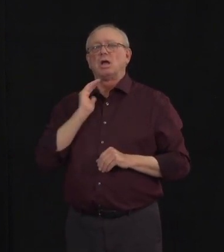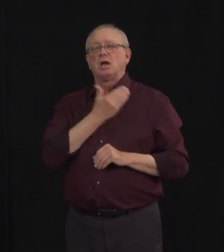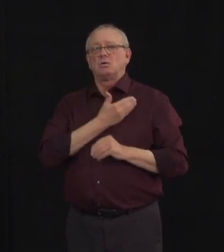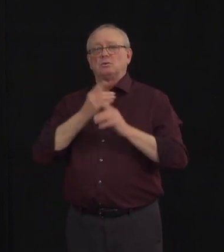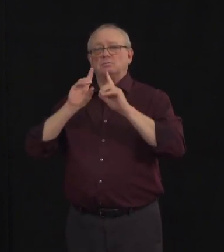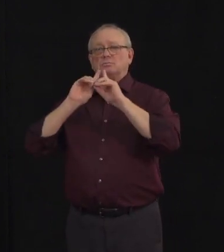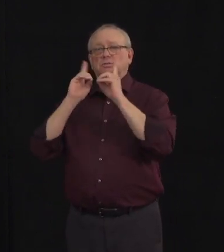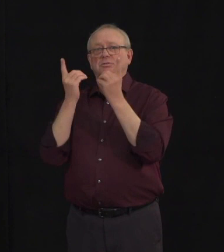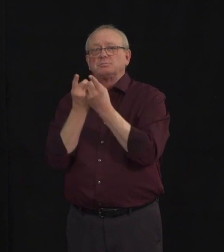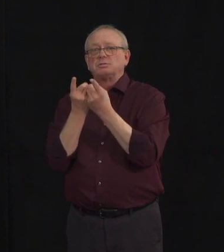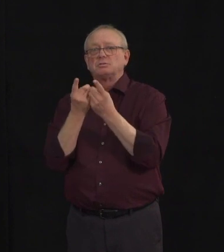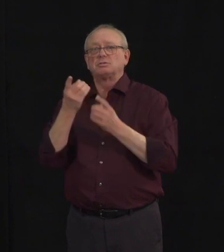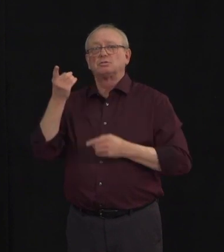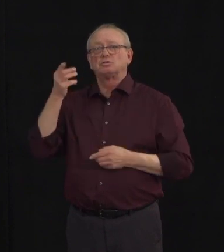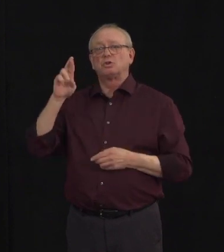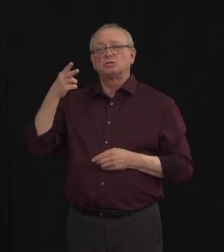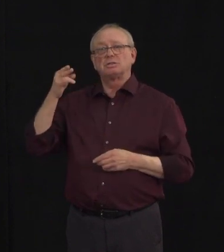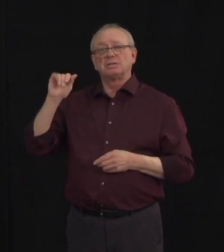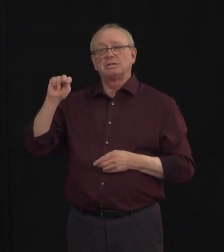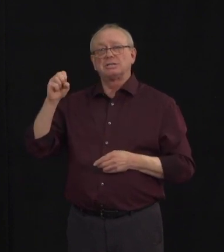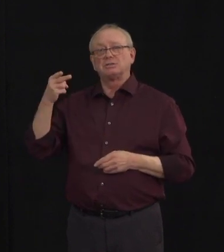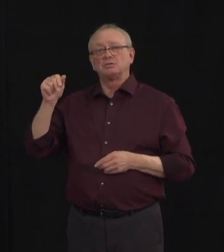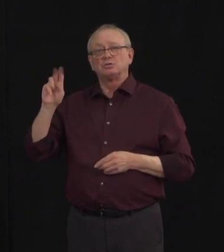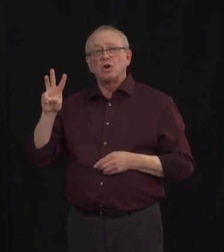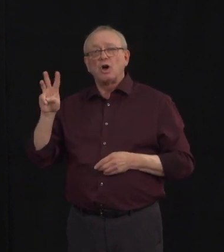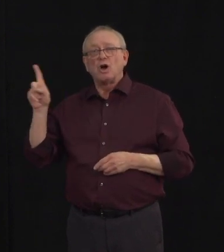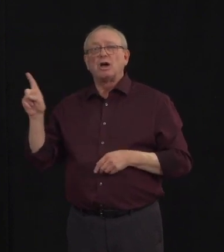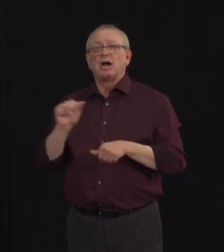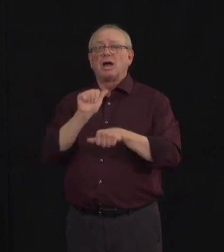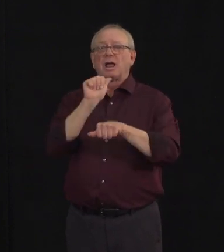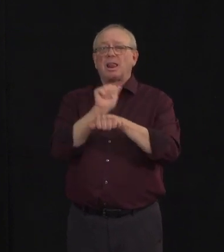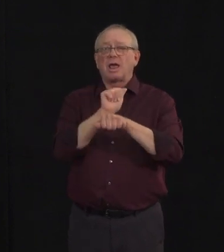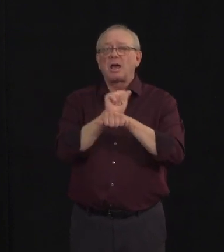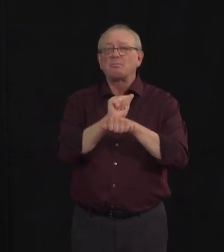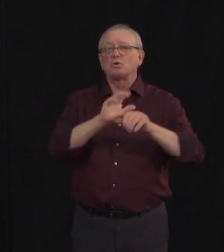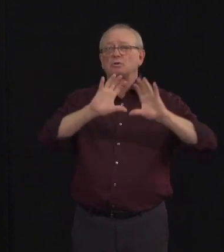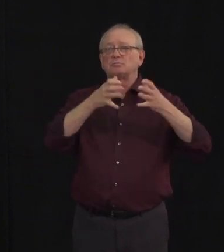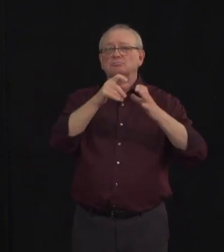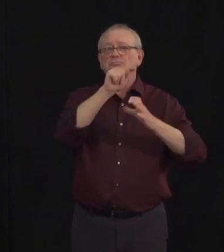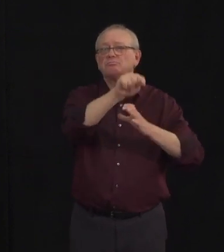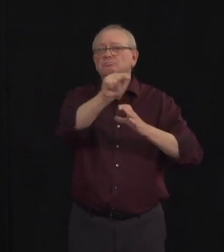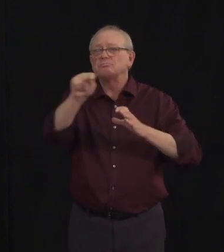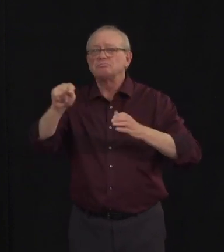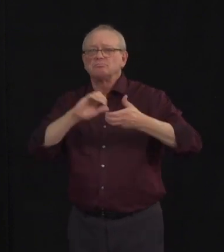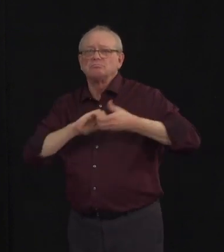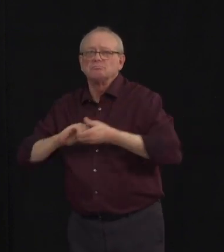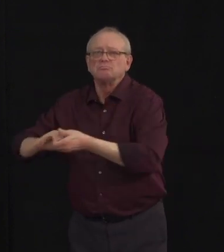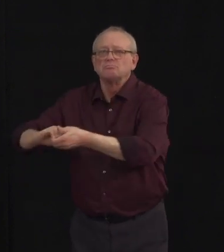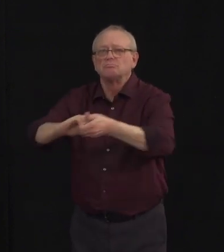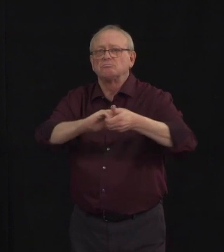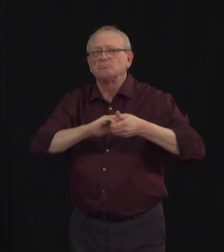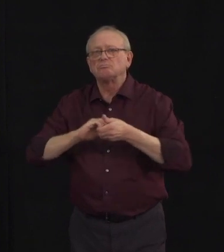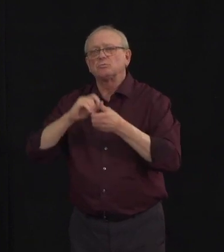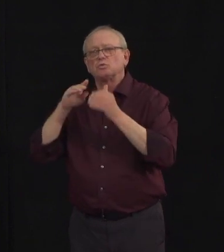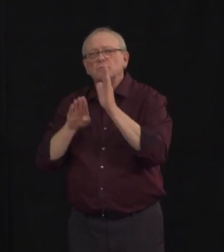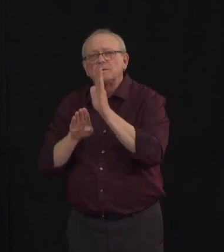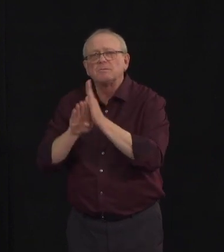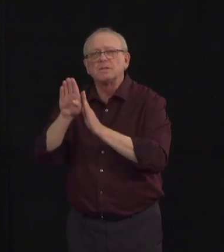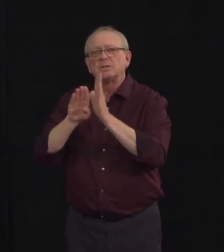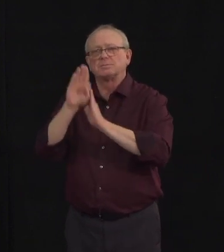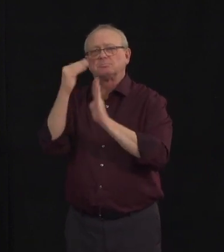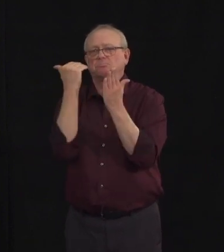and Immigration, have developed information for businesses that are able to reopen in Phase 1. The